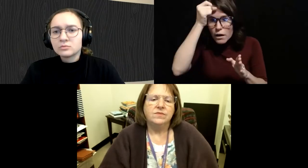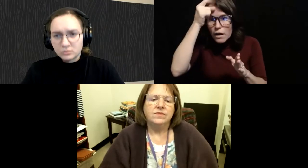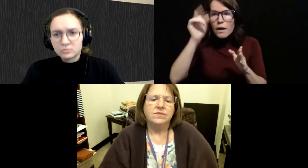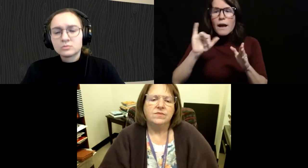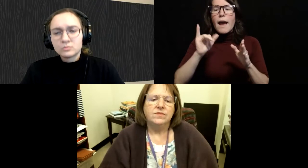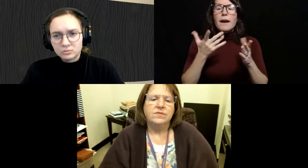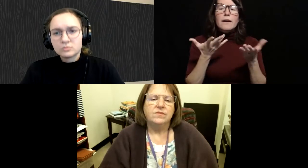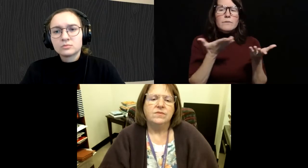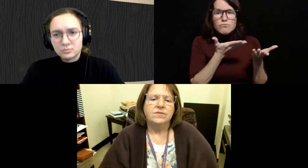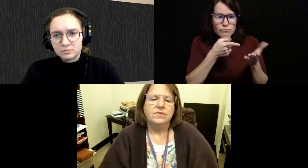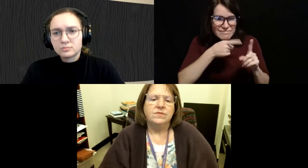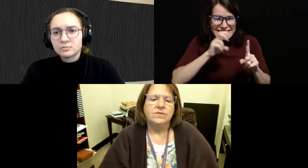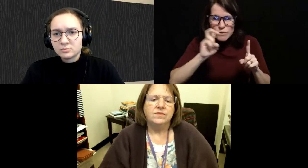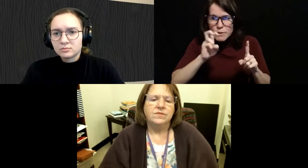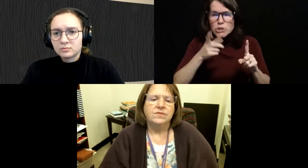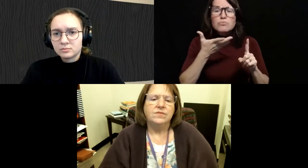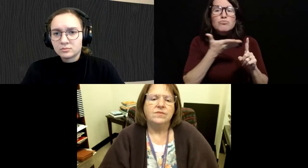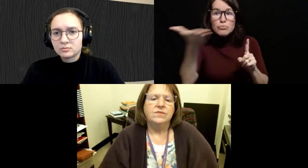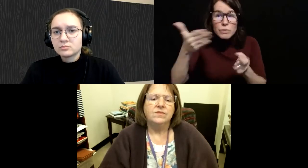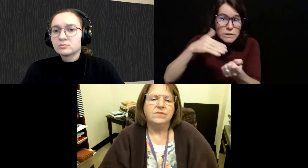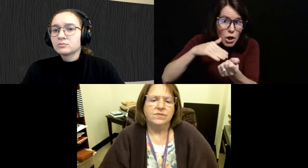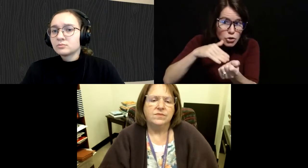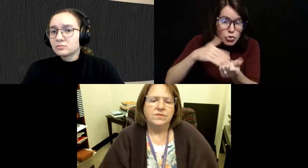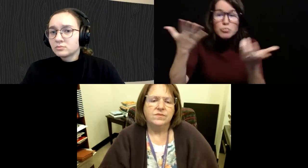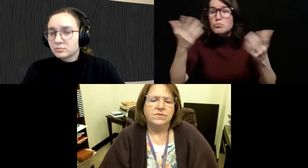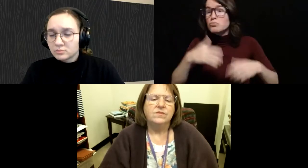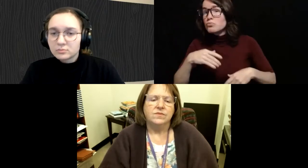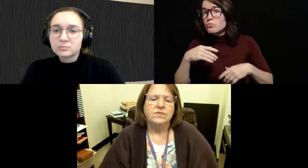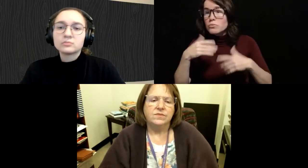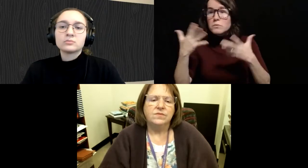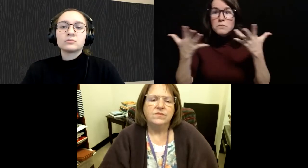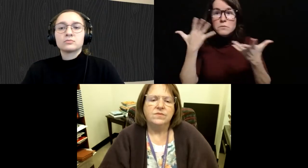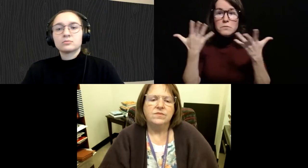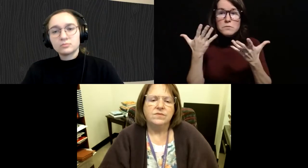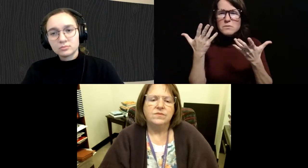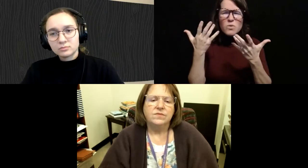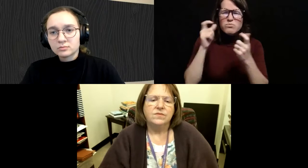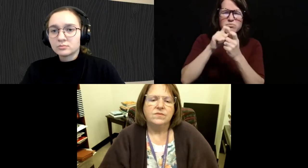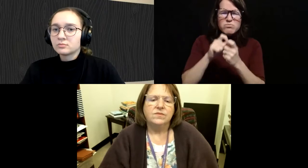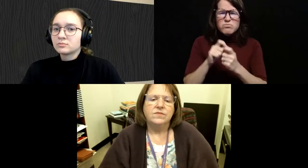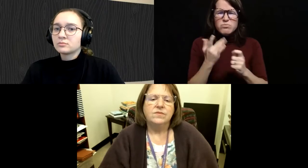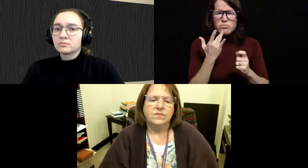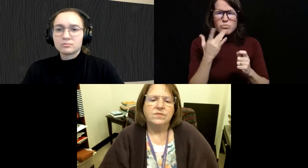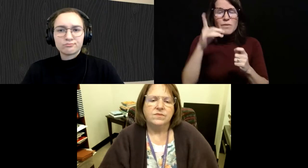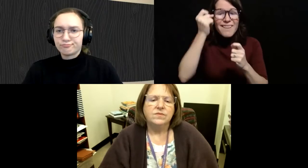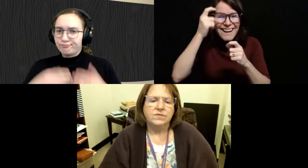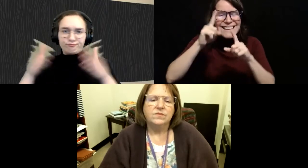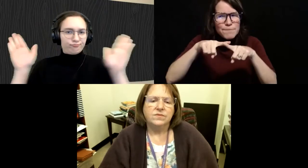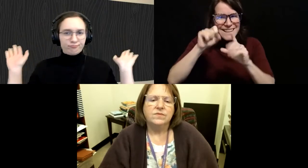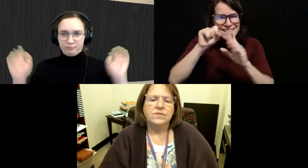that works with a deafblind person, whether it's transportation to medical appointments or whatever the